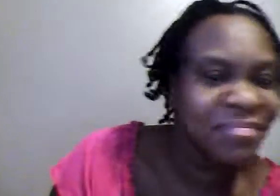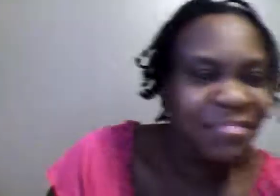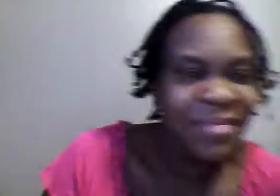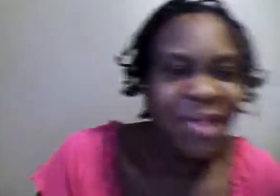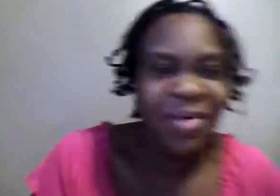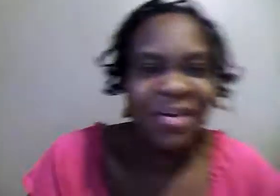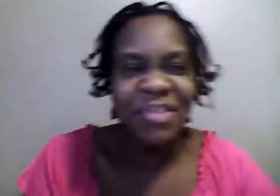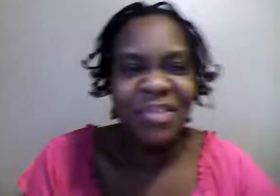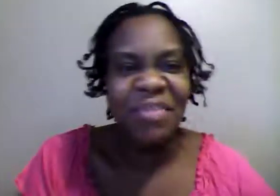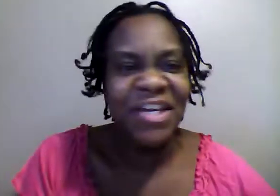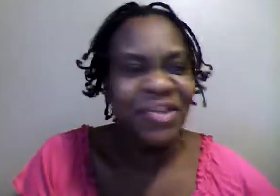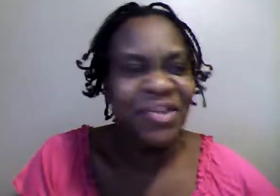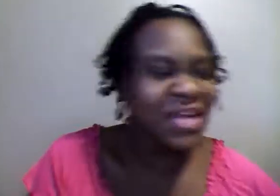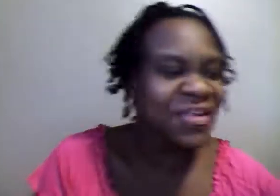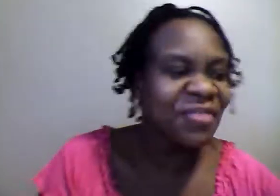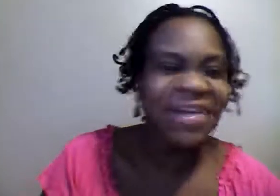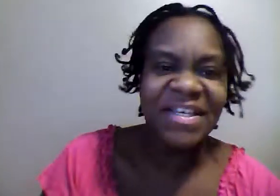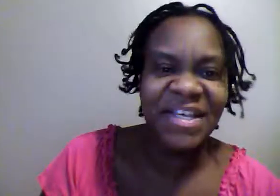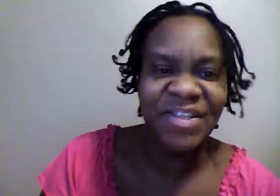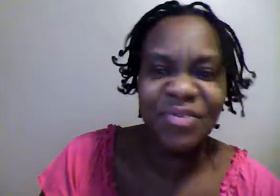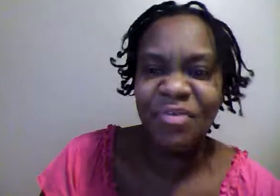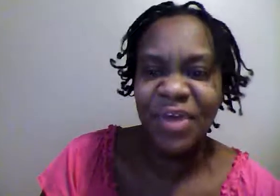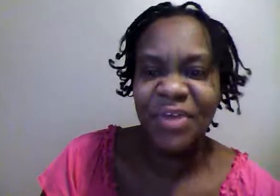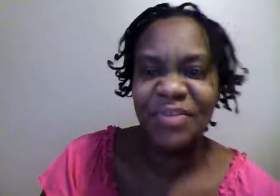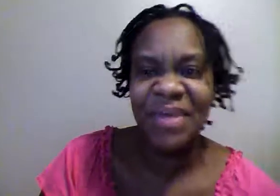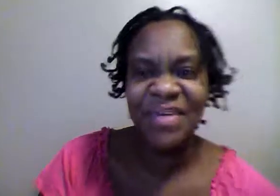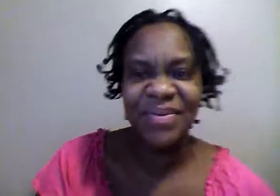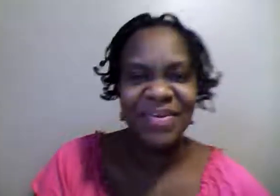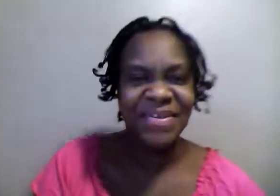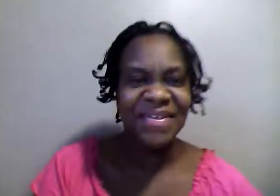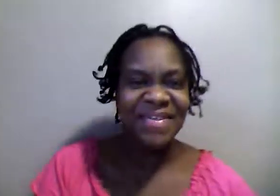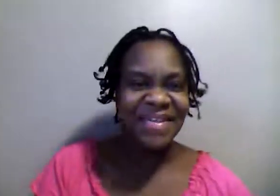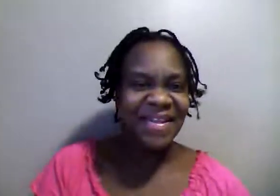And what are some of the issues that you face as you grow your tomatoes?